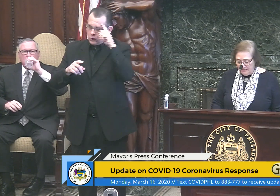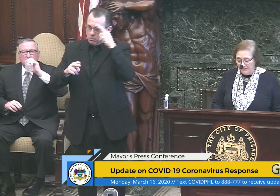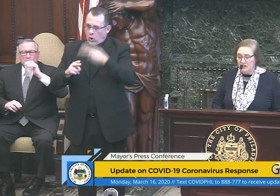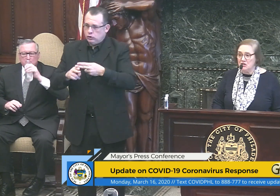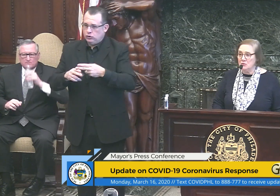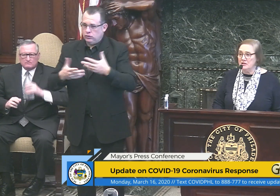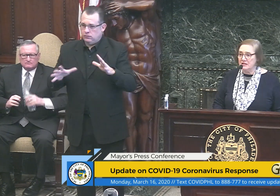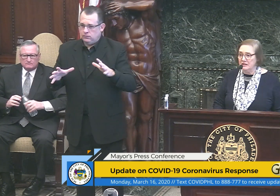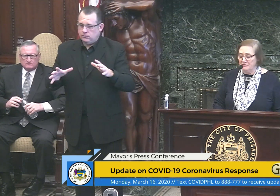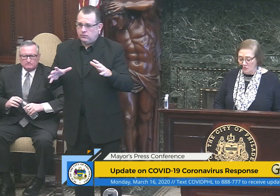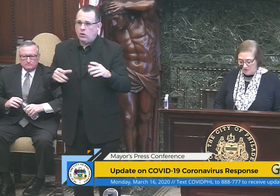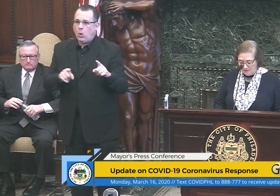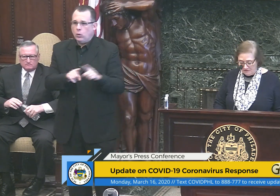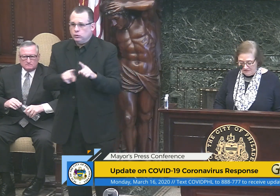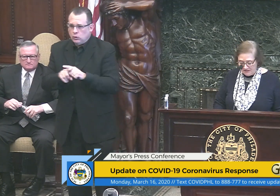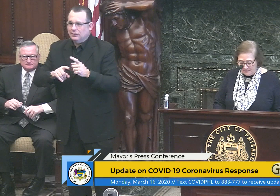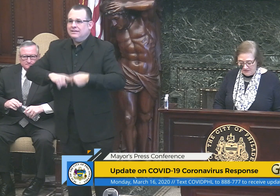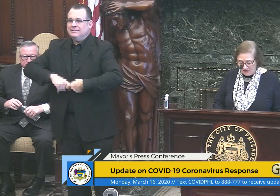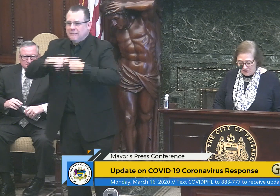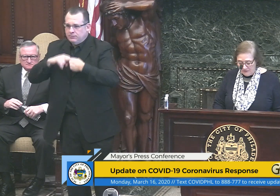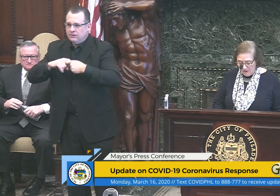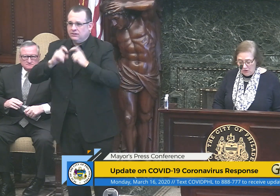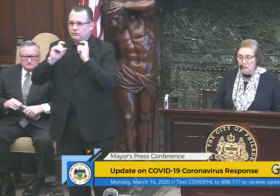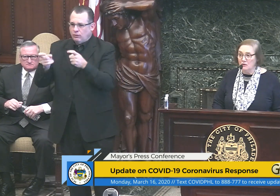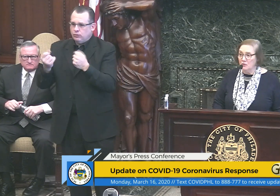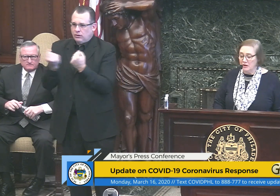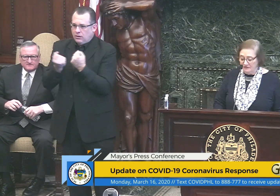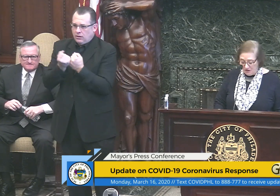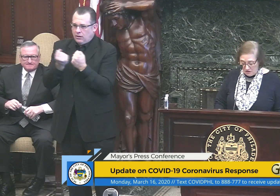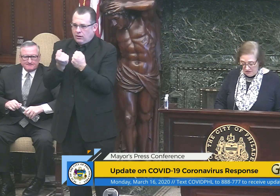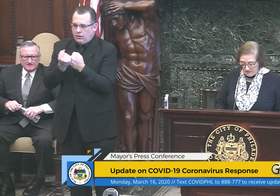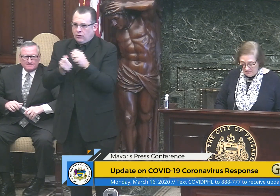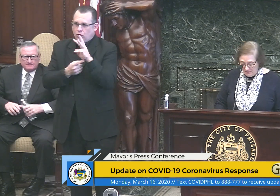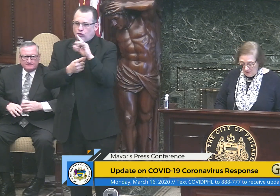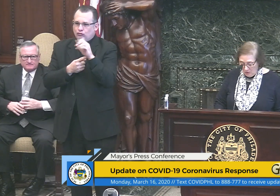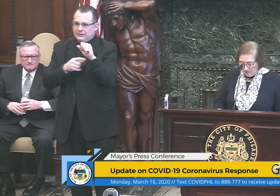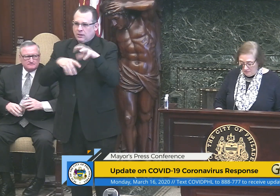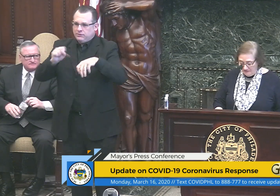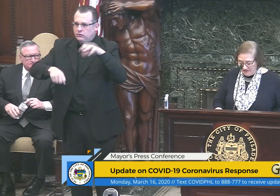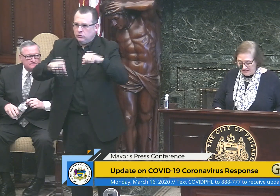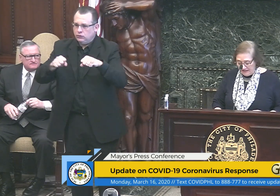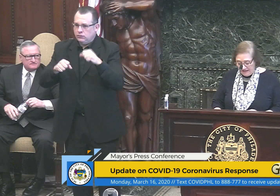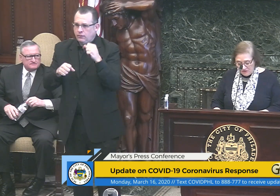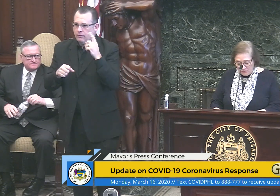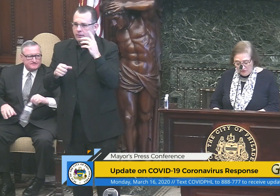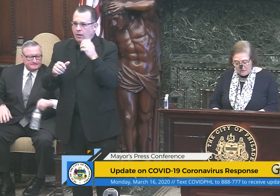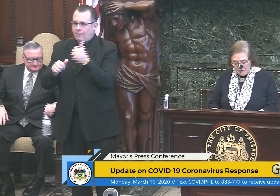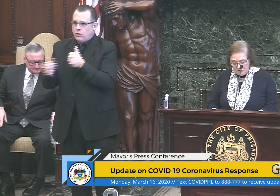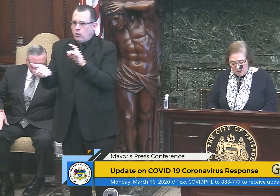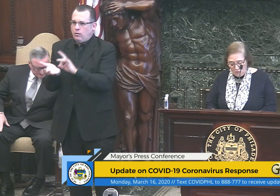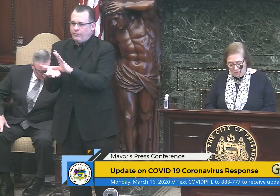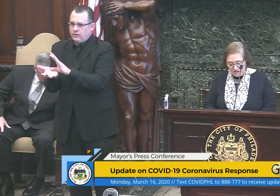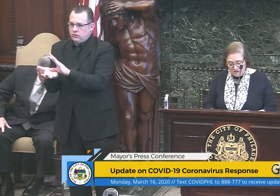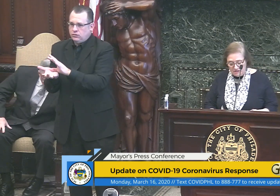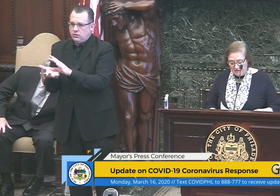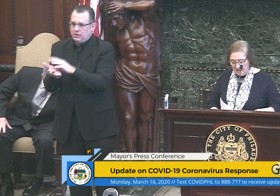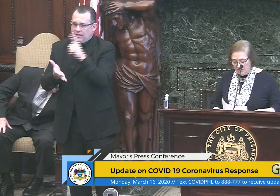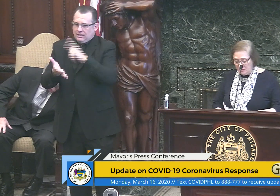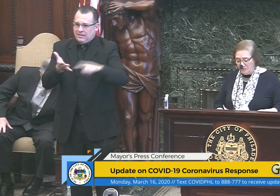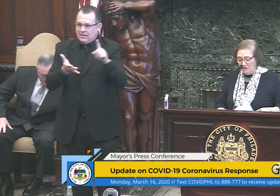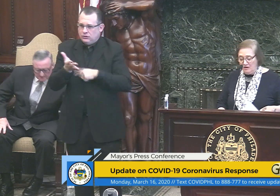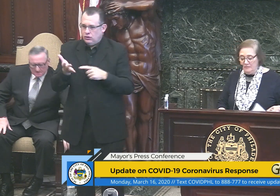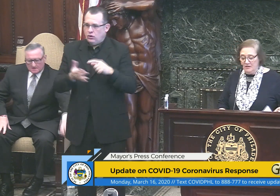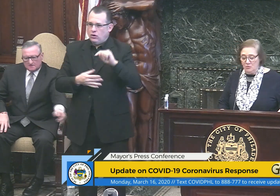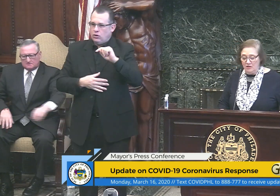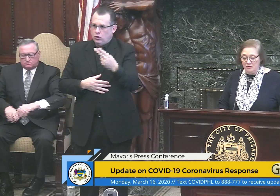suspended the issuance and the enforcement of writs of possession to avoid evictions. We have previously canceled our Thursday mortgage